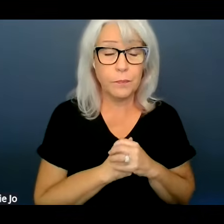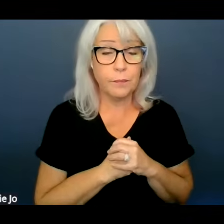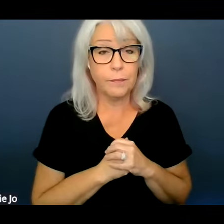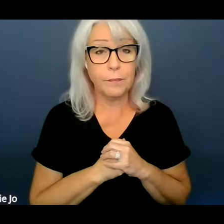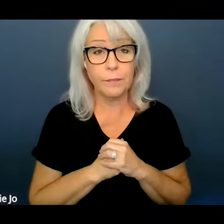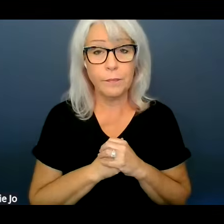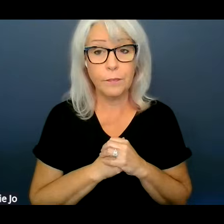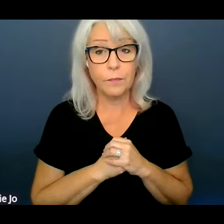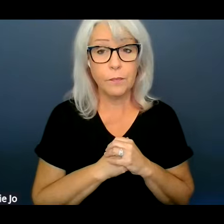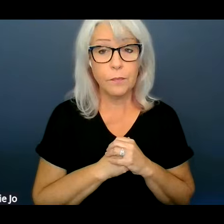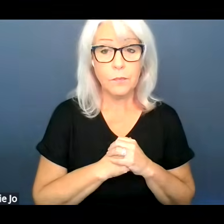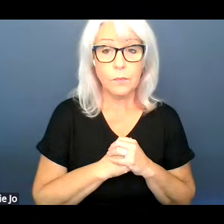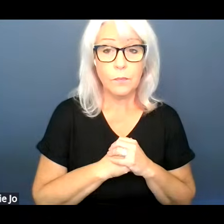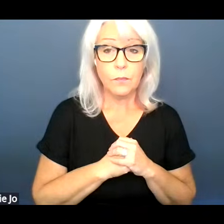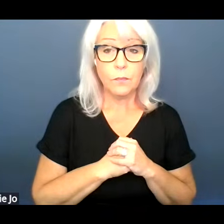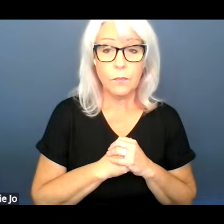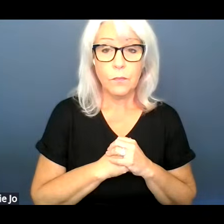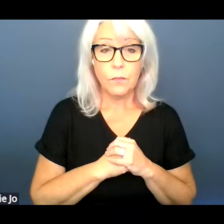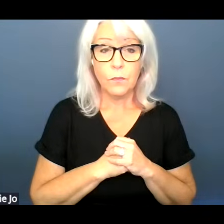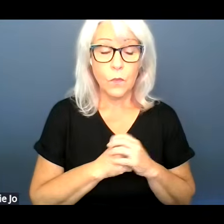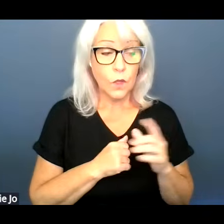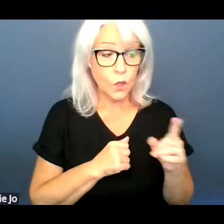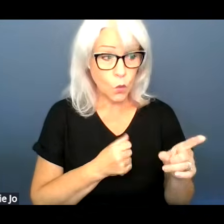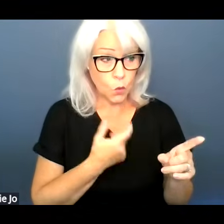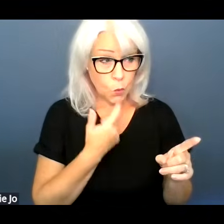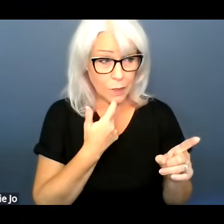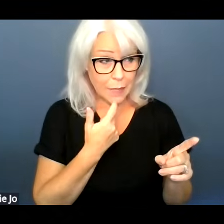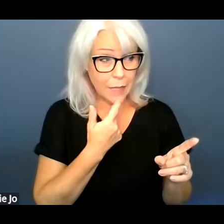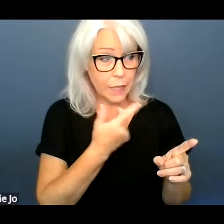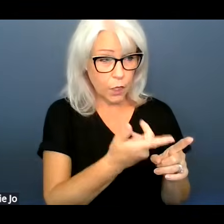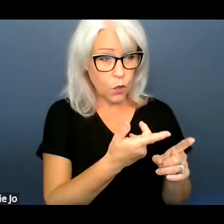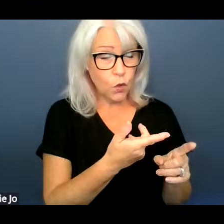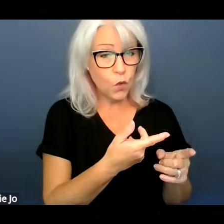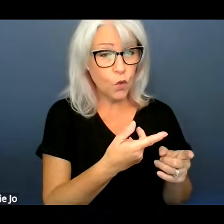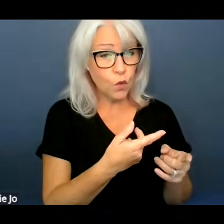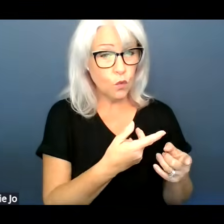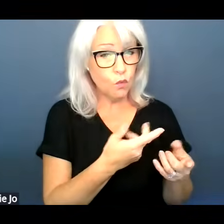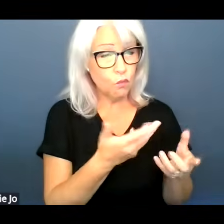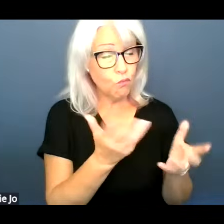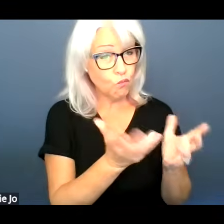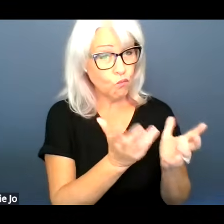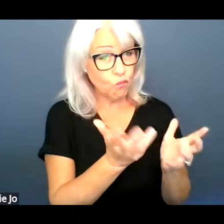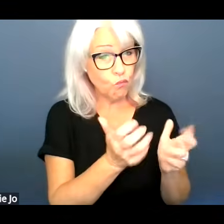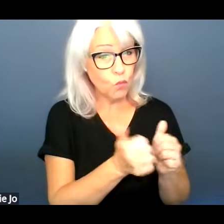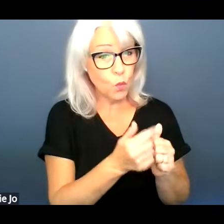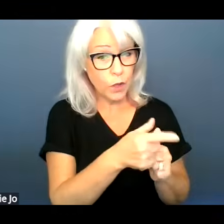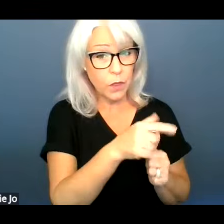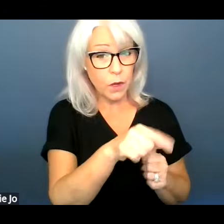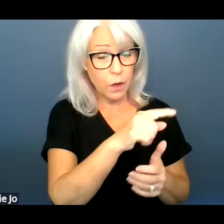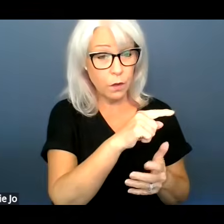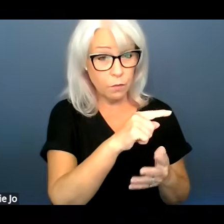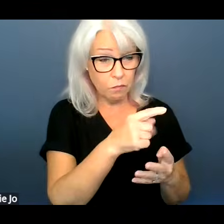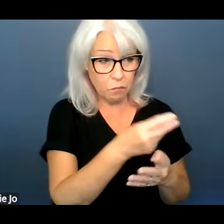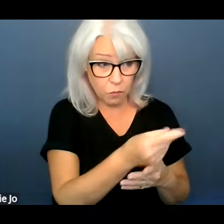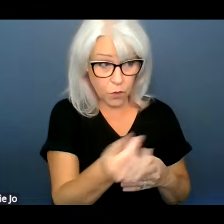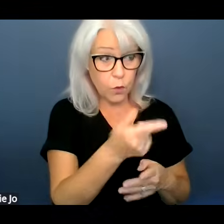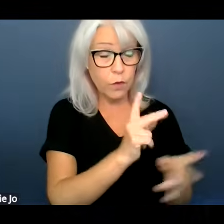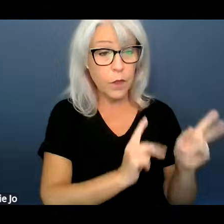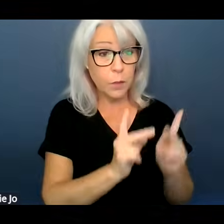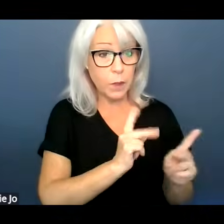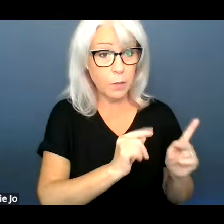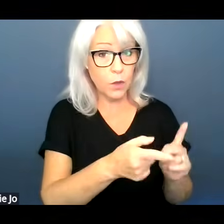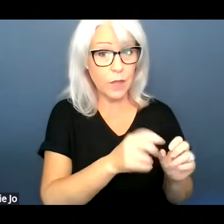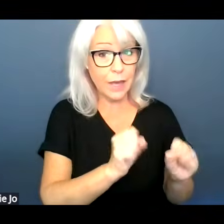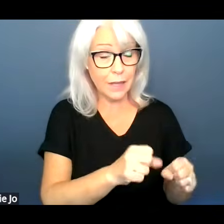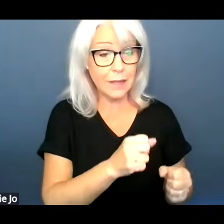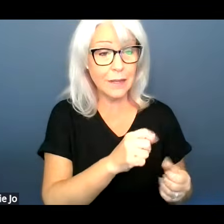And then you said you talked to a few of the people who signed an affidavit. The 2 gentlemen have